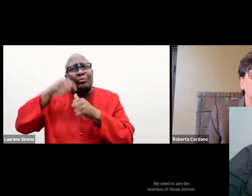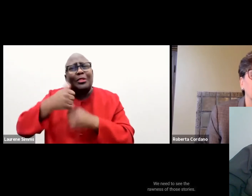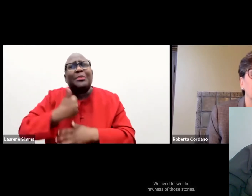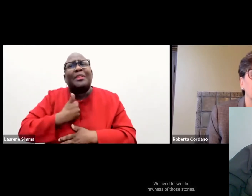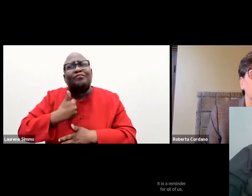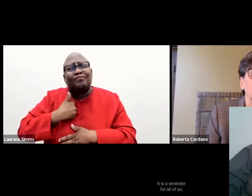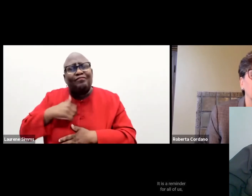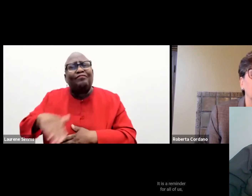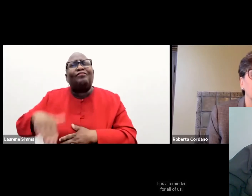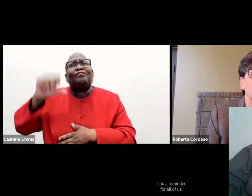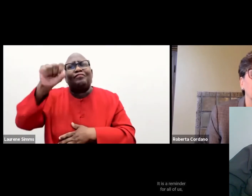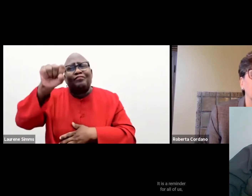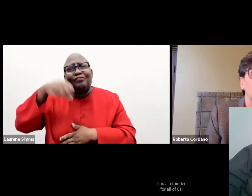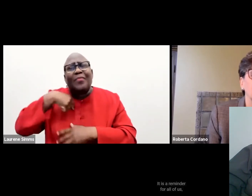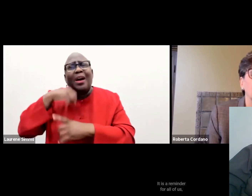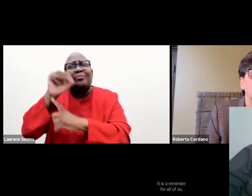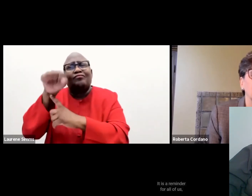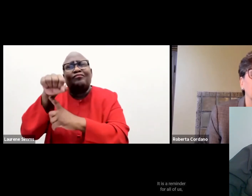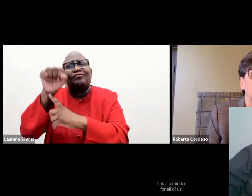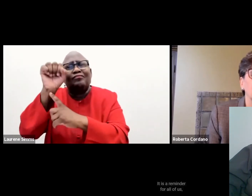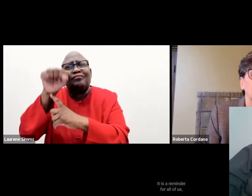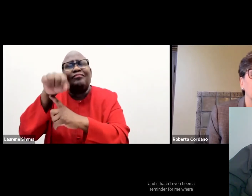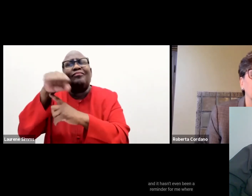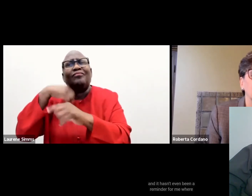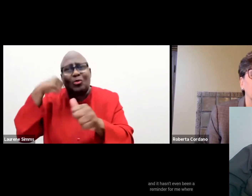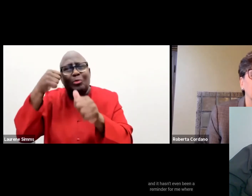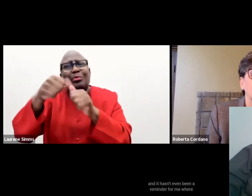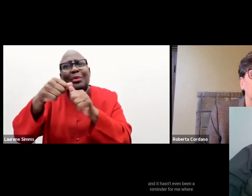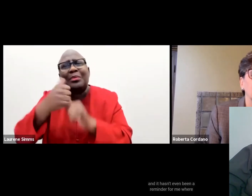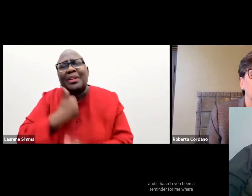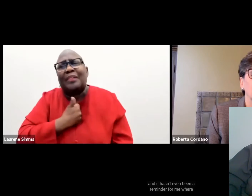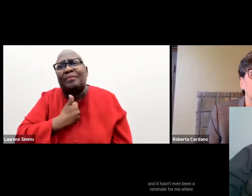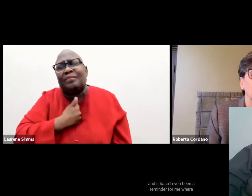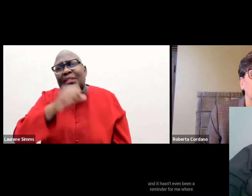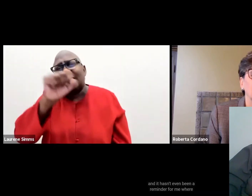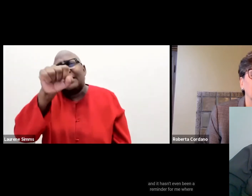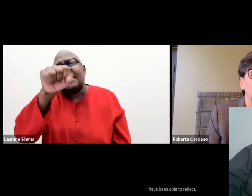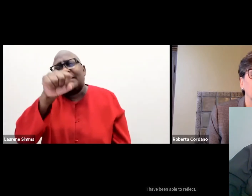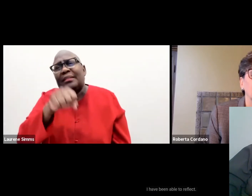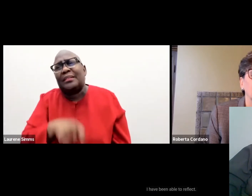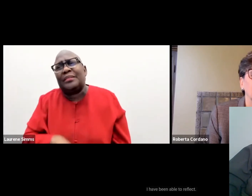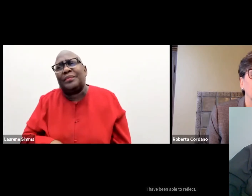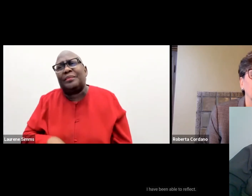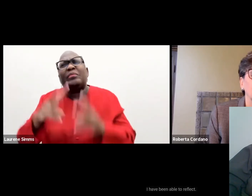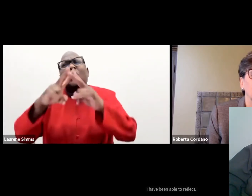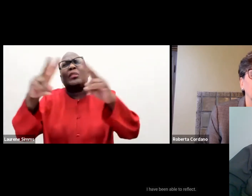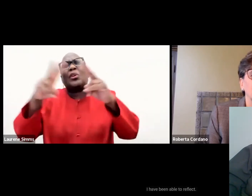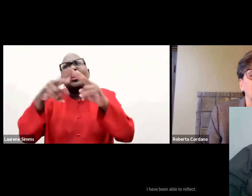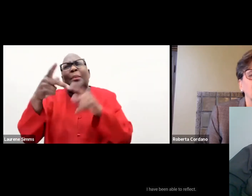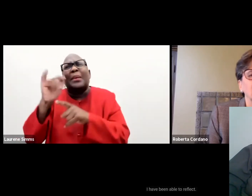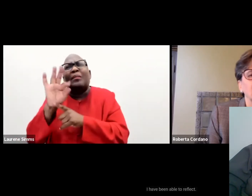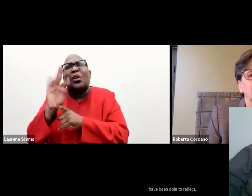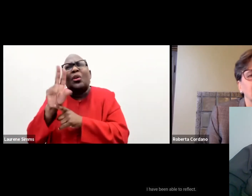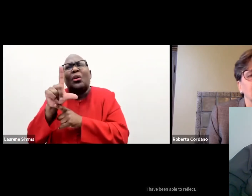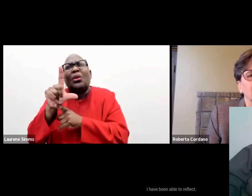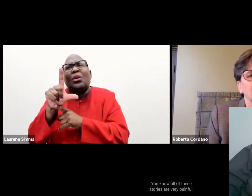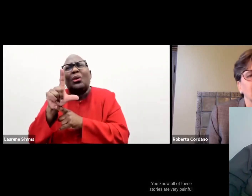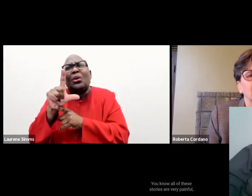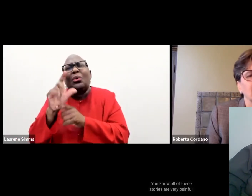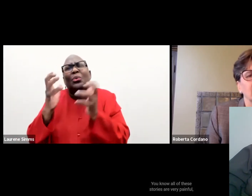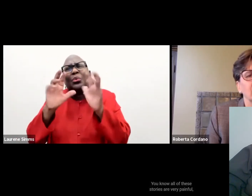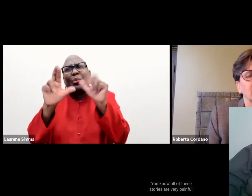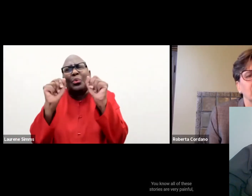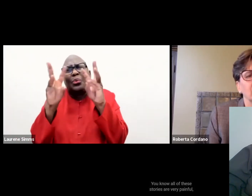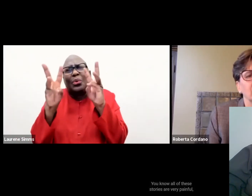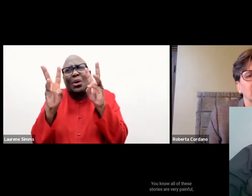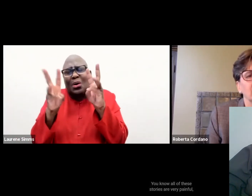to see the rawness of those stories. It's a reminder for all of us to remember ourselves and be able to reflect about